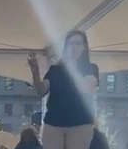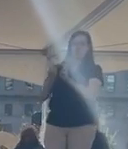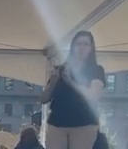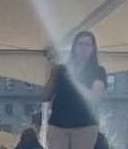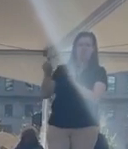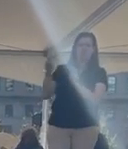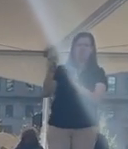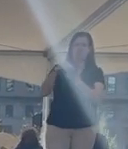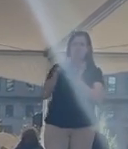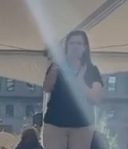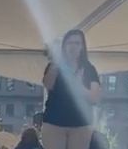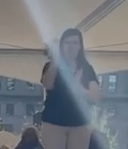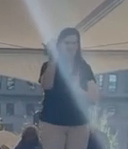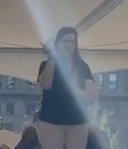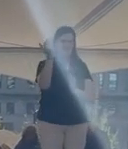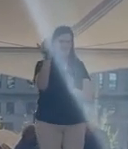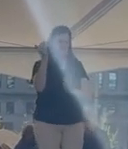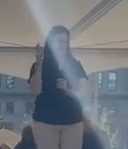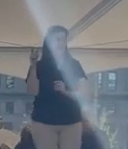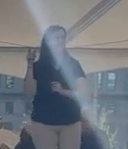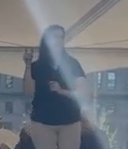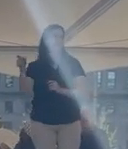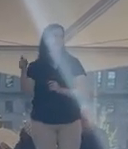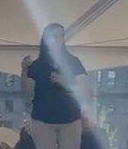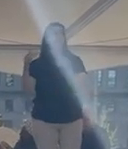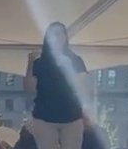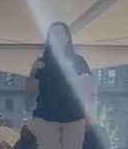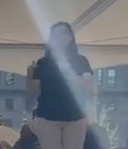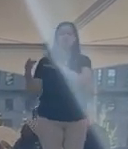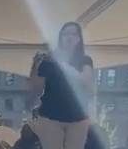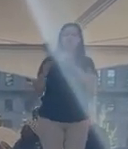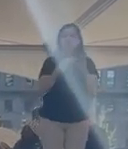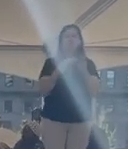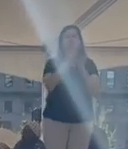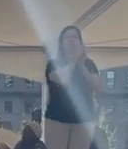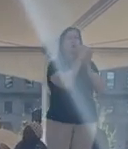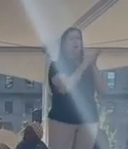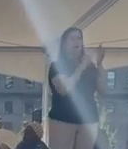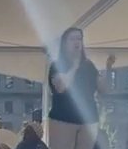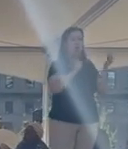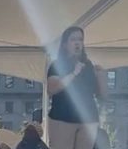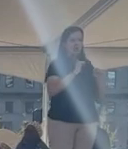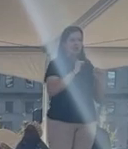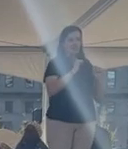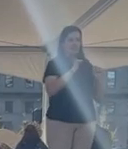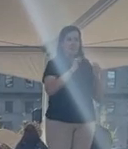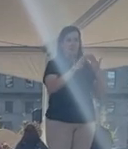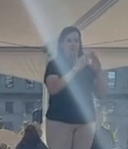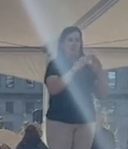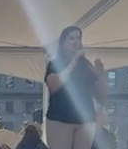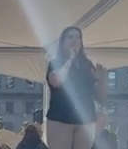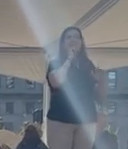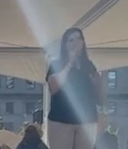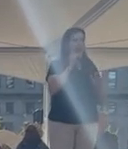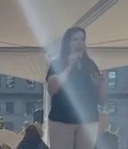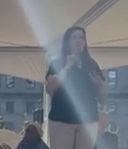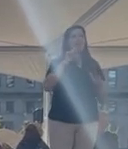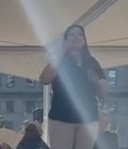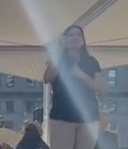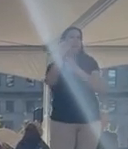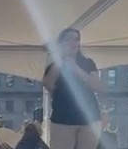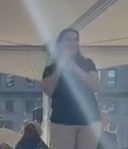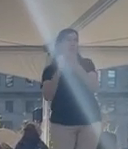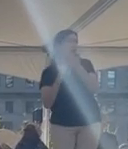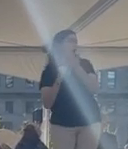2015. She is synonymous with the arts community, not the disability arts community, with the arts